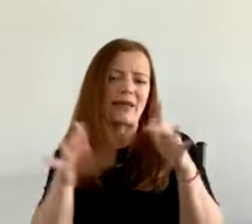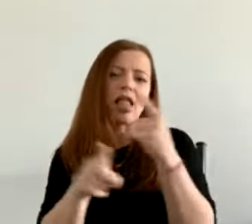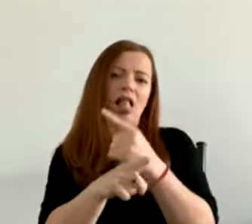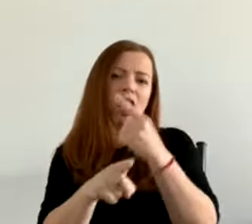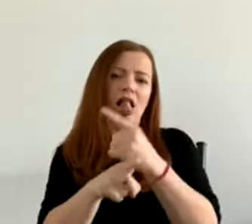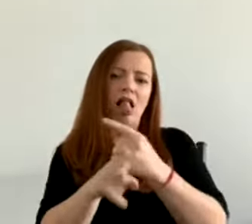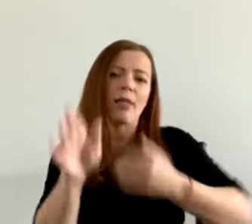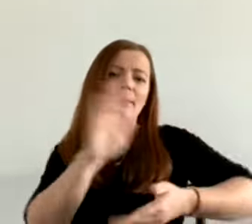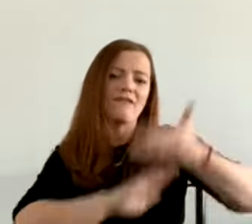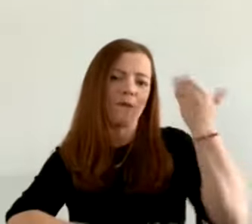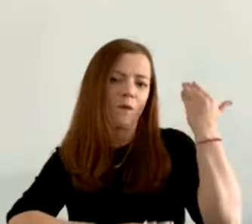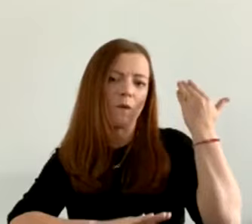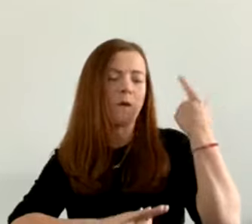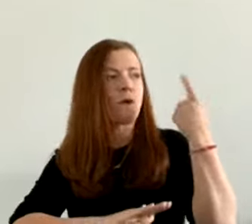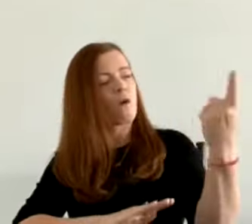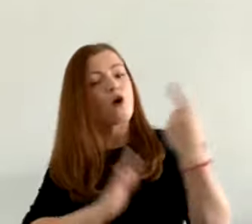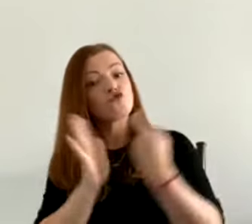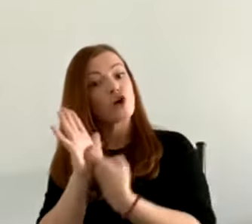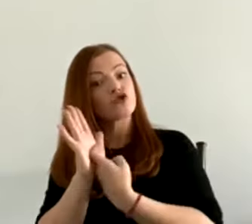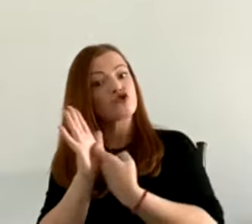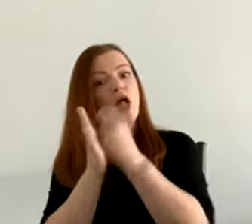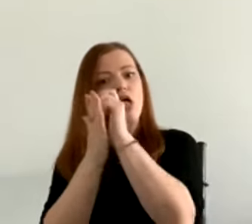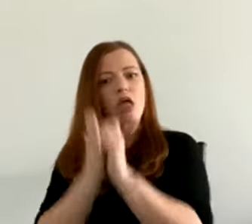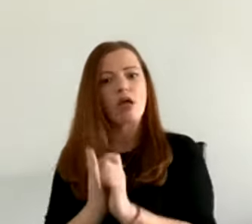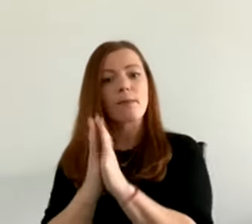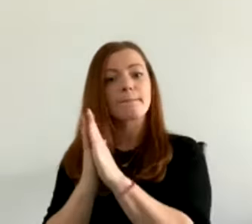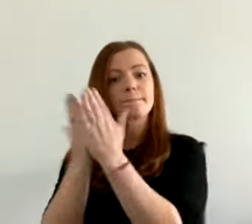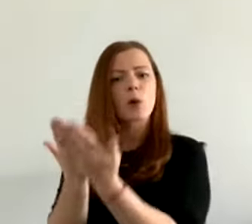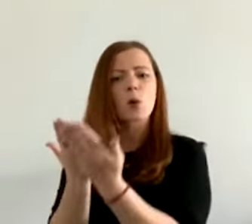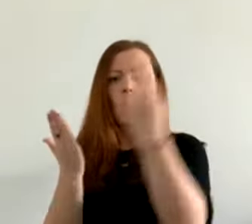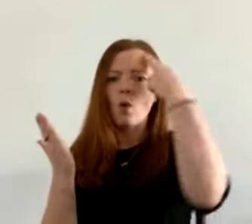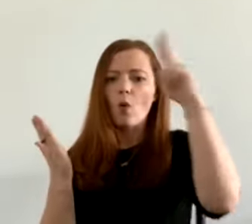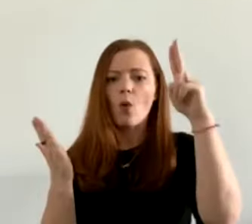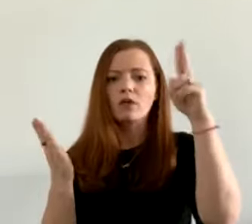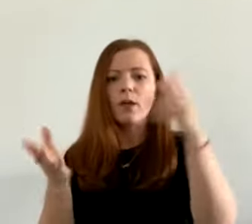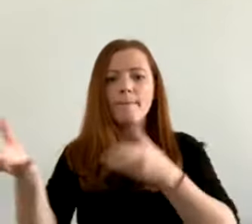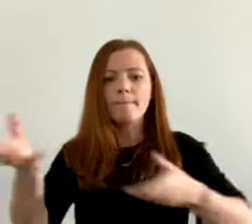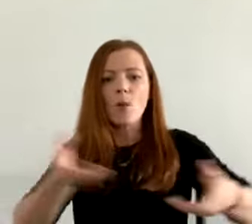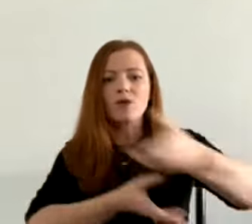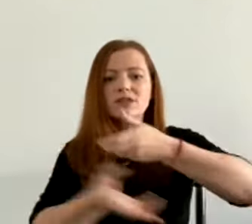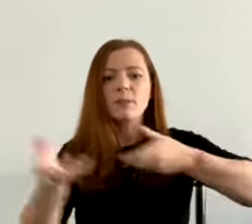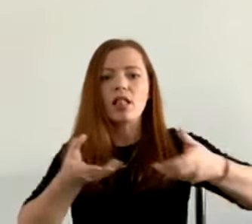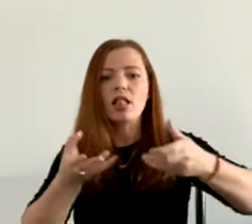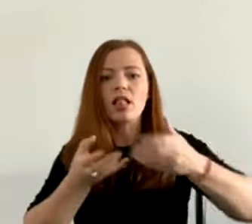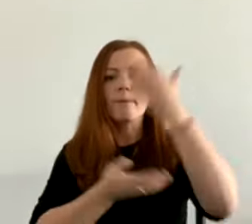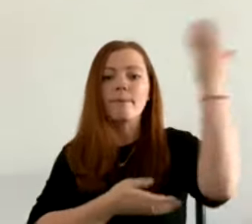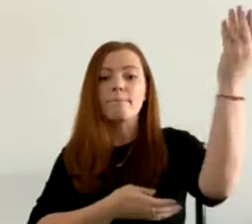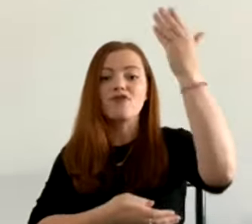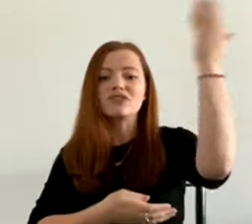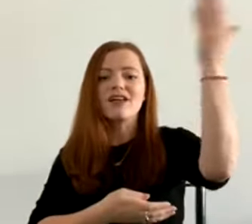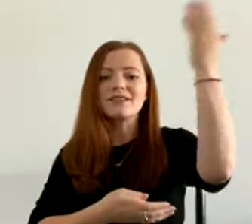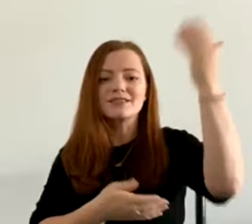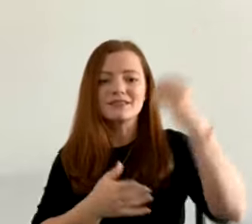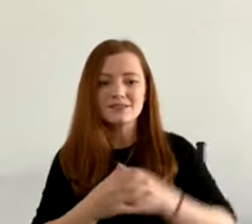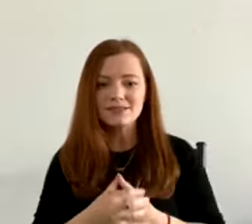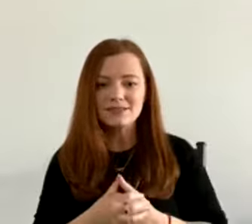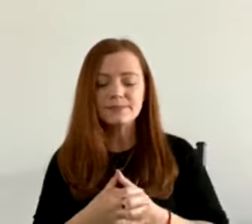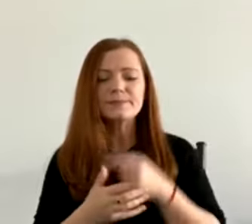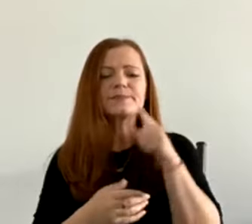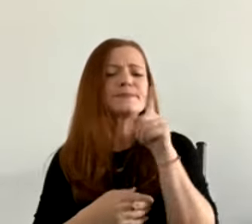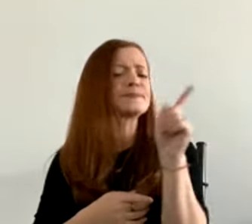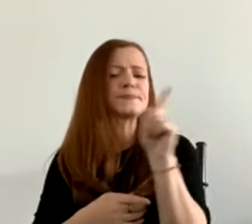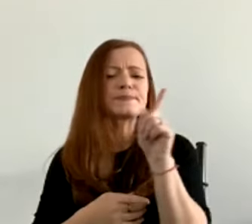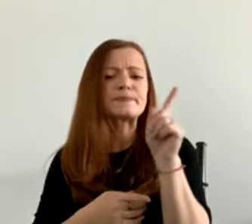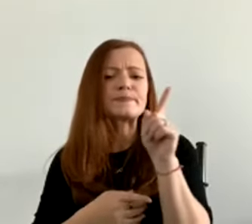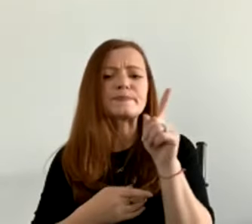wrote a book which came out this year called A Portable Paradise. Or did it come out last year? A Portable Paradise tells the story